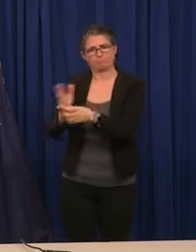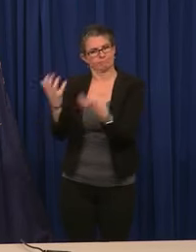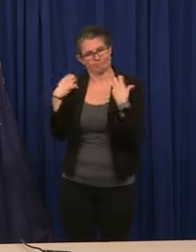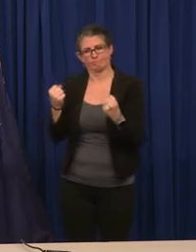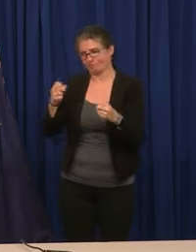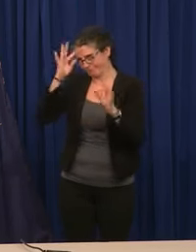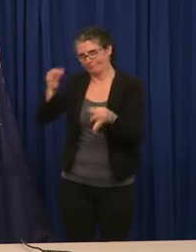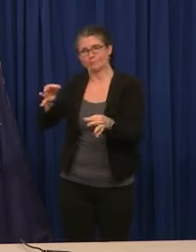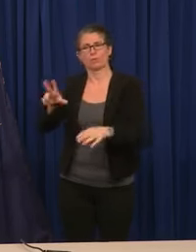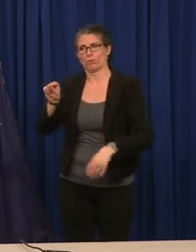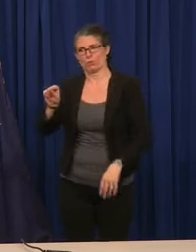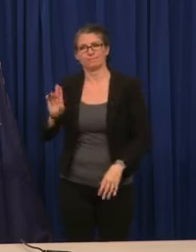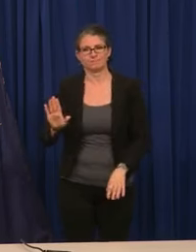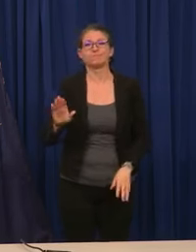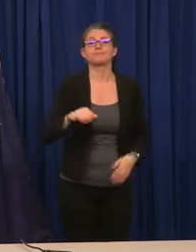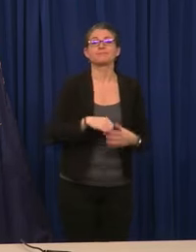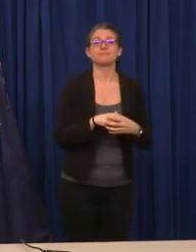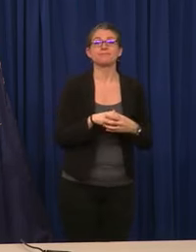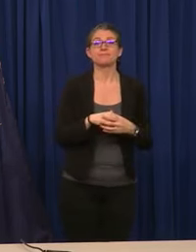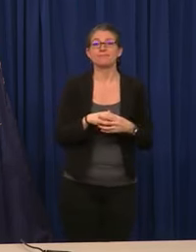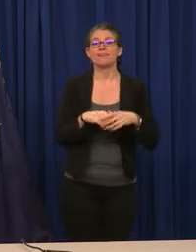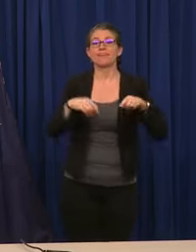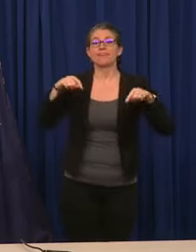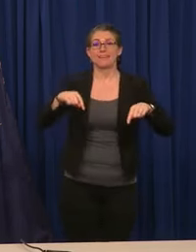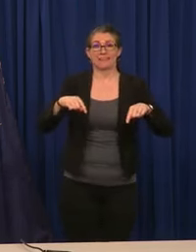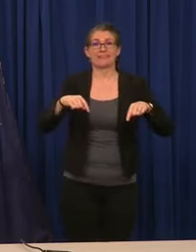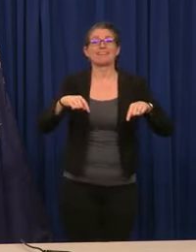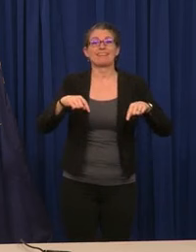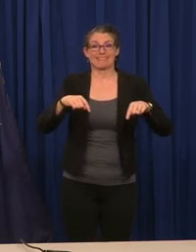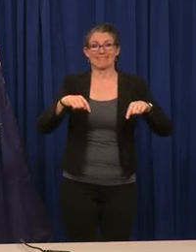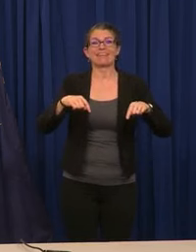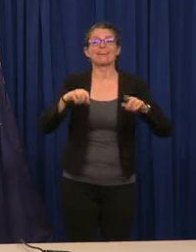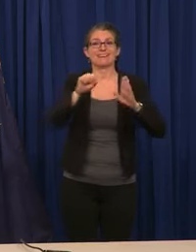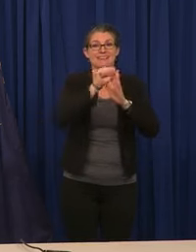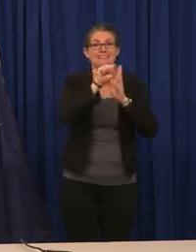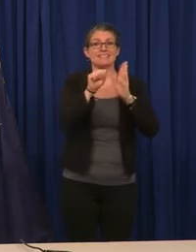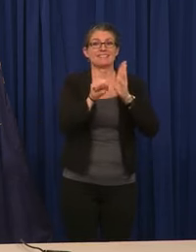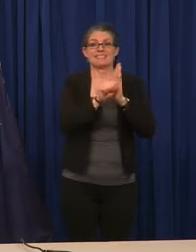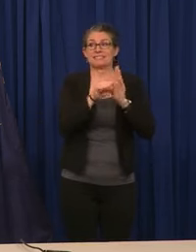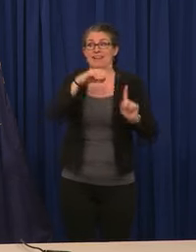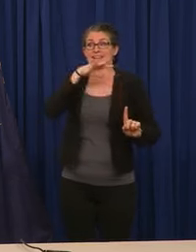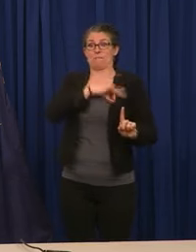time. I'm going to go back to the phone and go to Paul Dwyer at WABI.